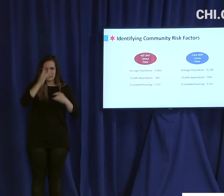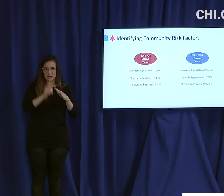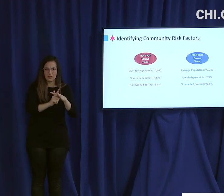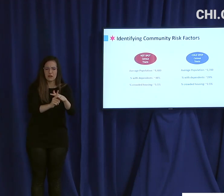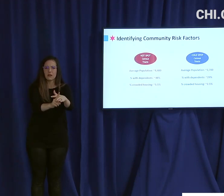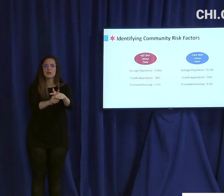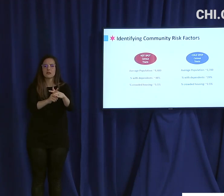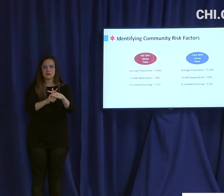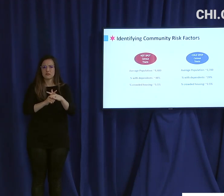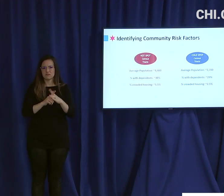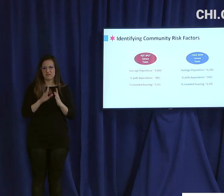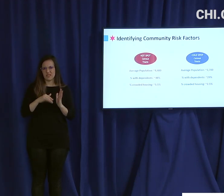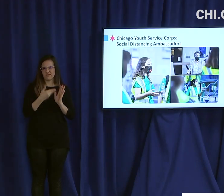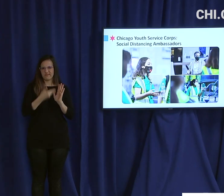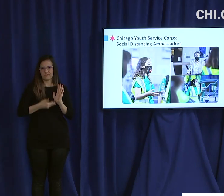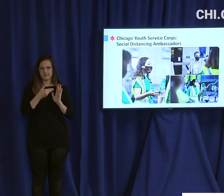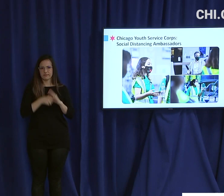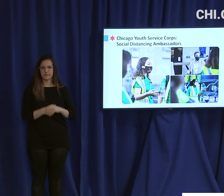COVID presents.